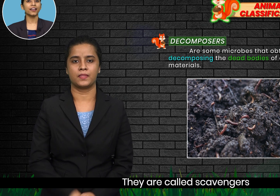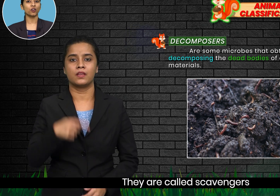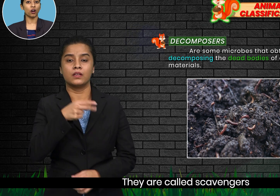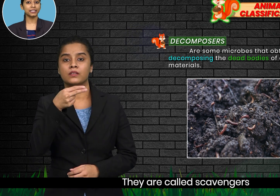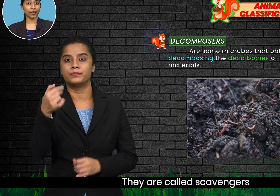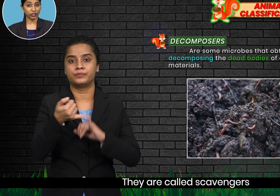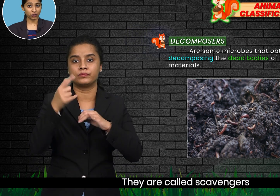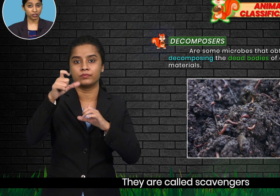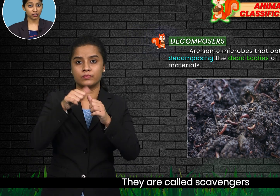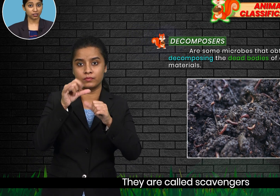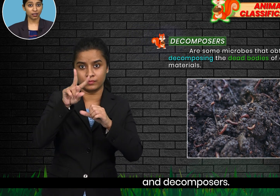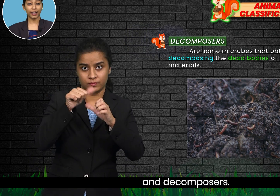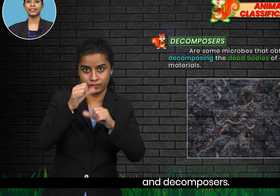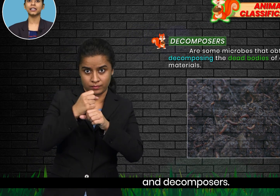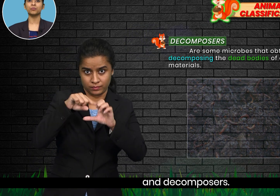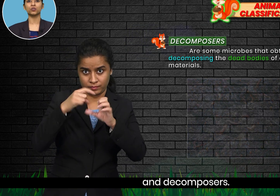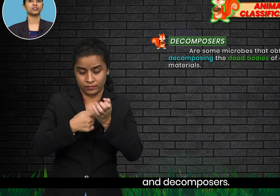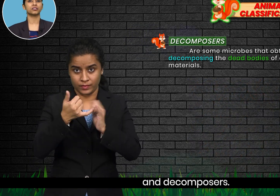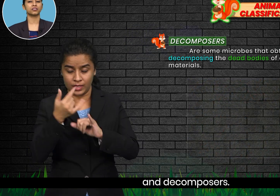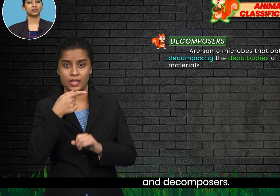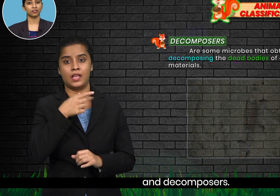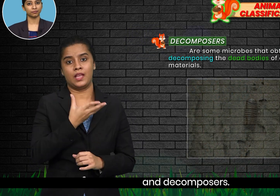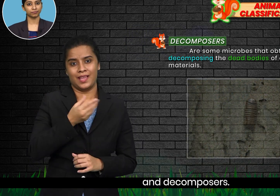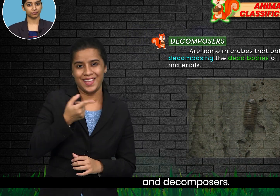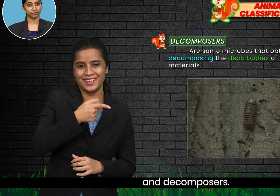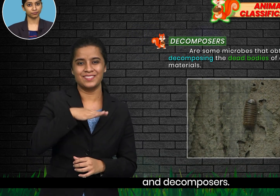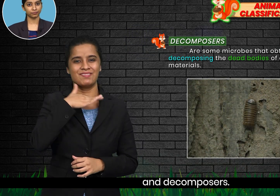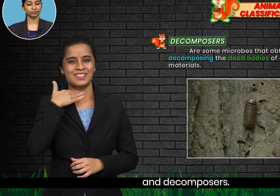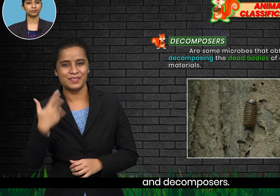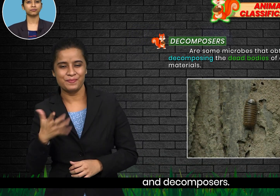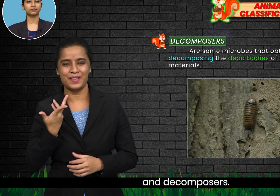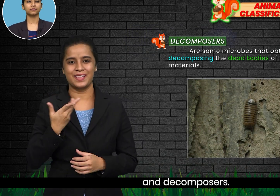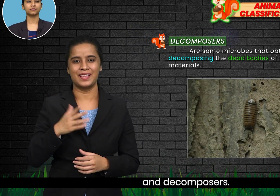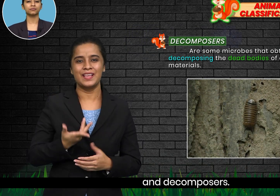They are called scavengers and decomposers.